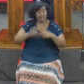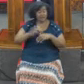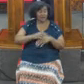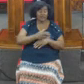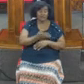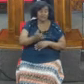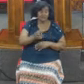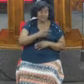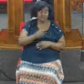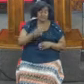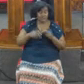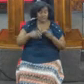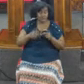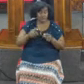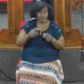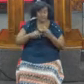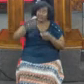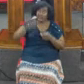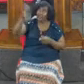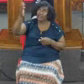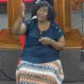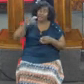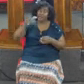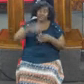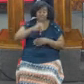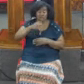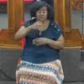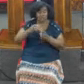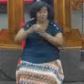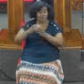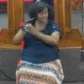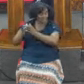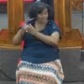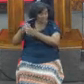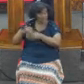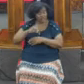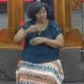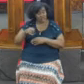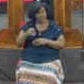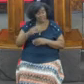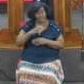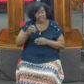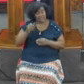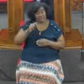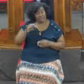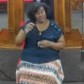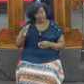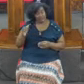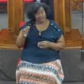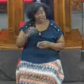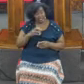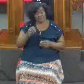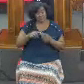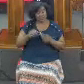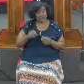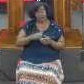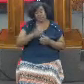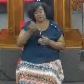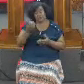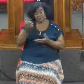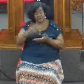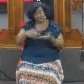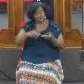ye shall be witnesses unto me, both in Jerusalem and in all Judea and in Samaria and unto the uttermost parts